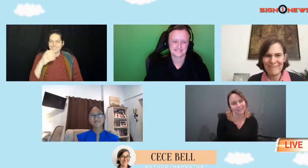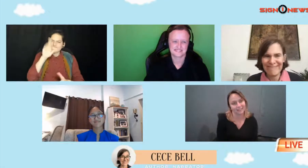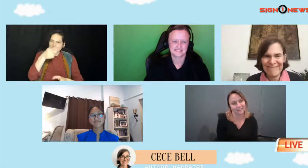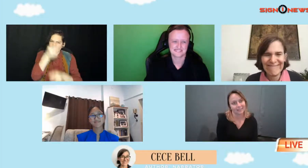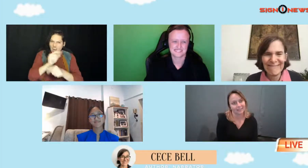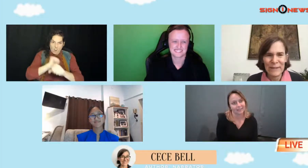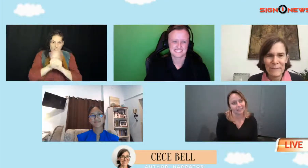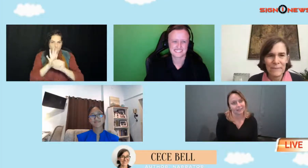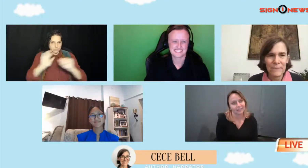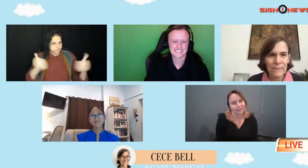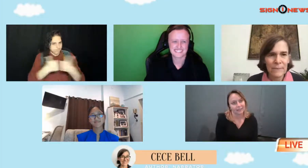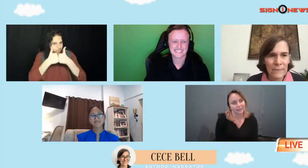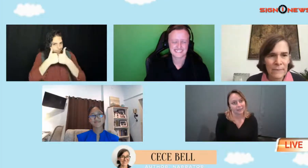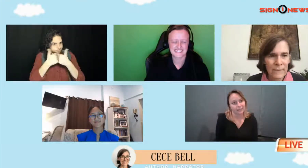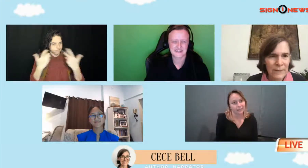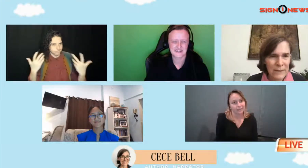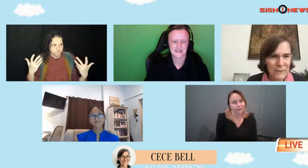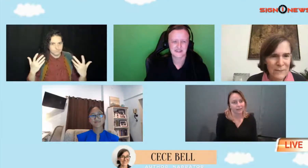Mm-hmm.